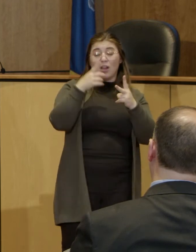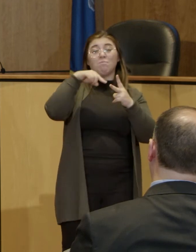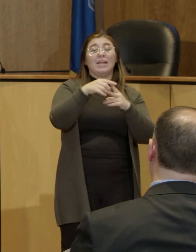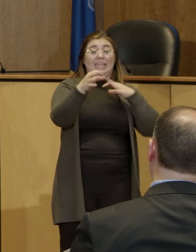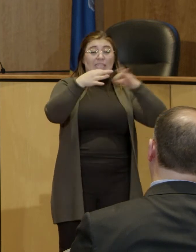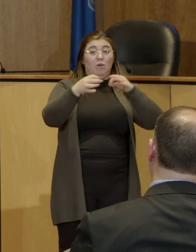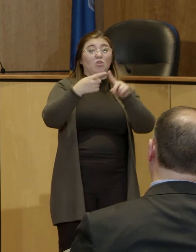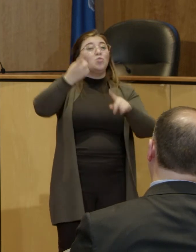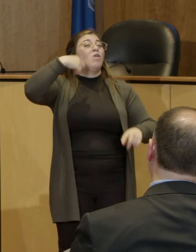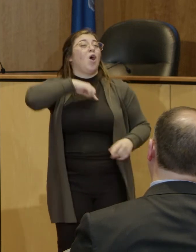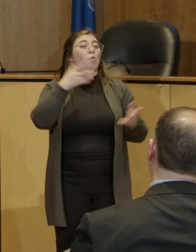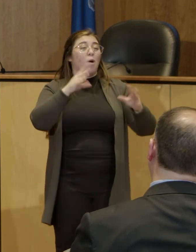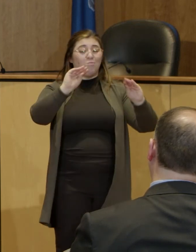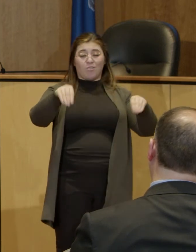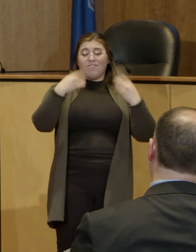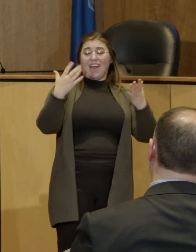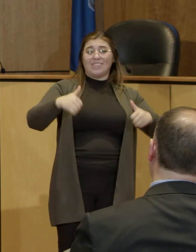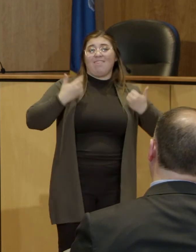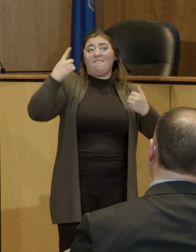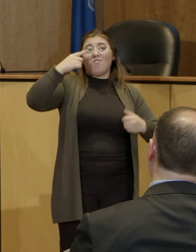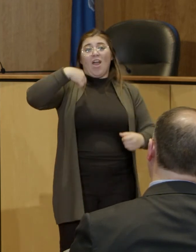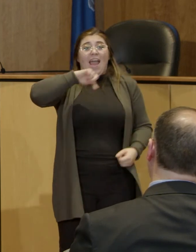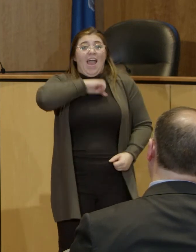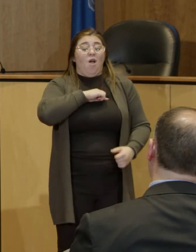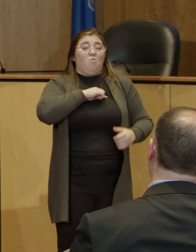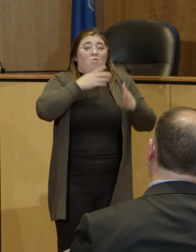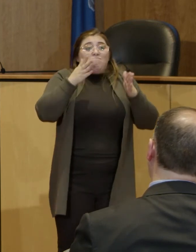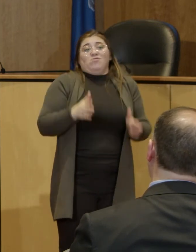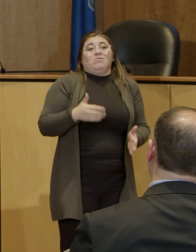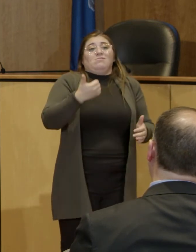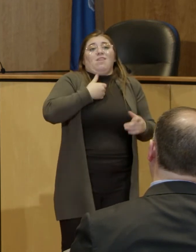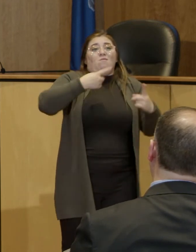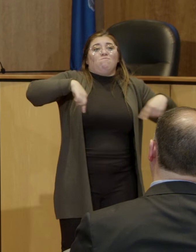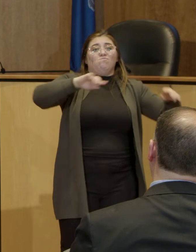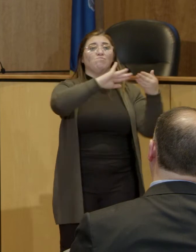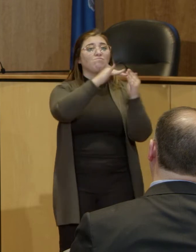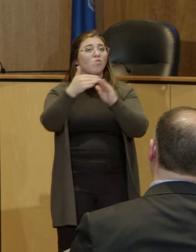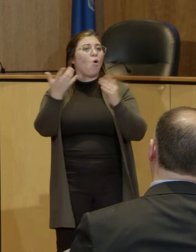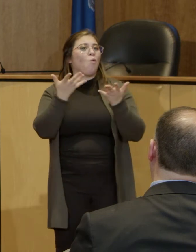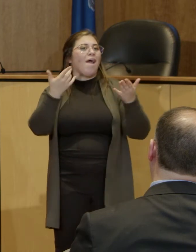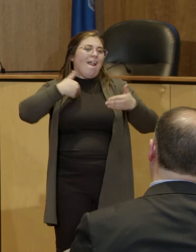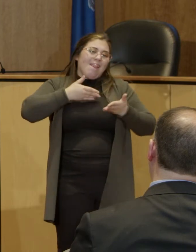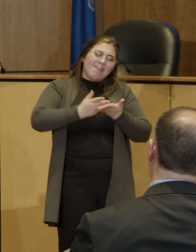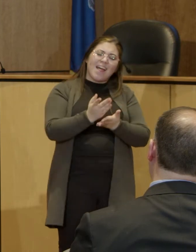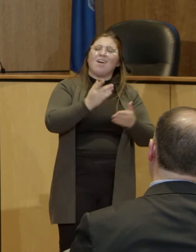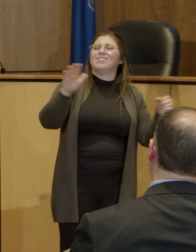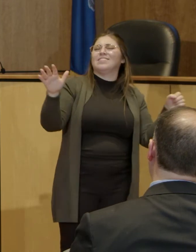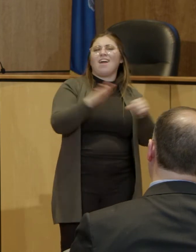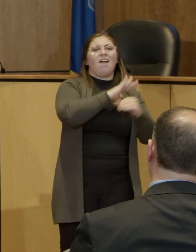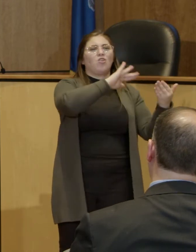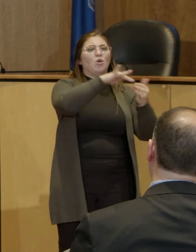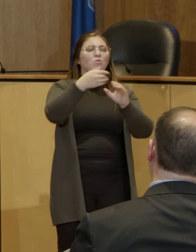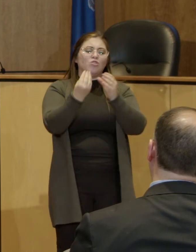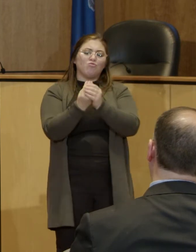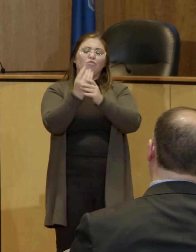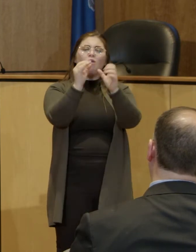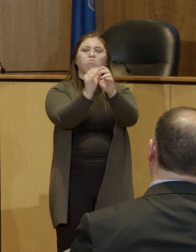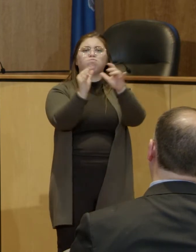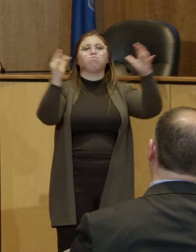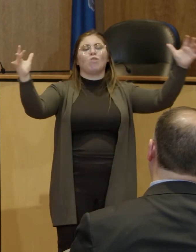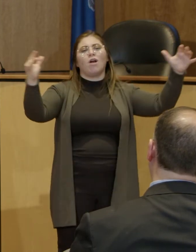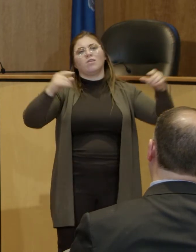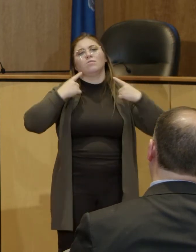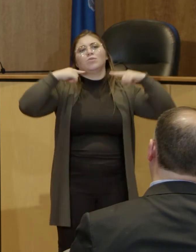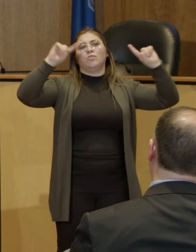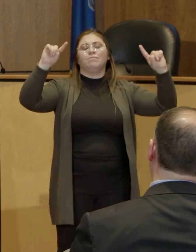us what gives life to our personhood, what allows entire communities to grow and